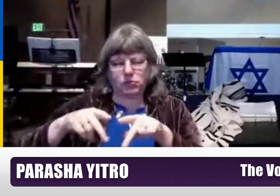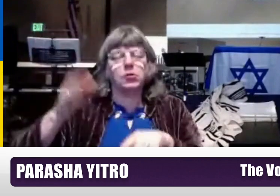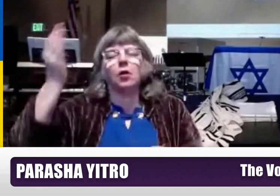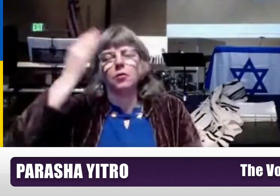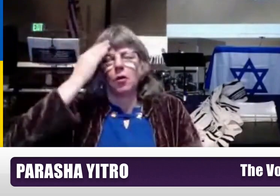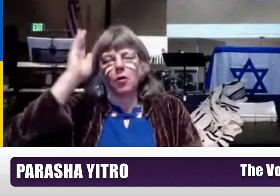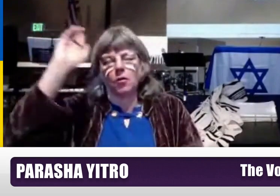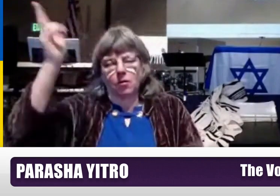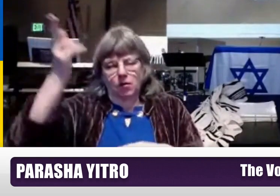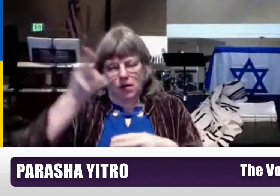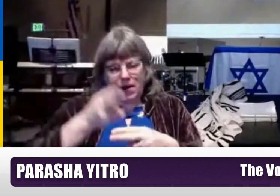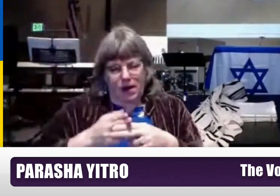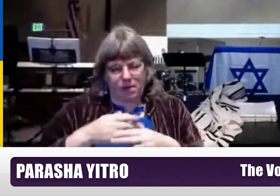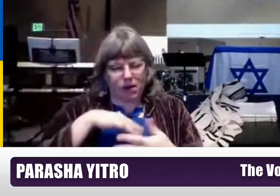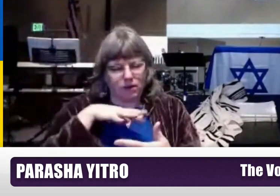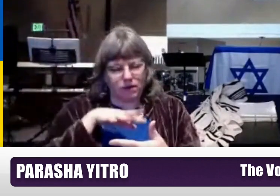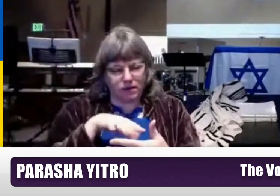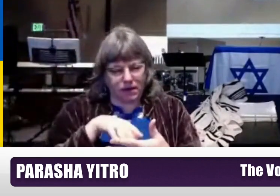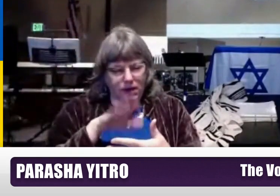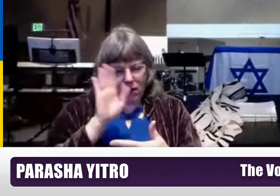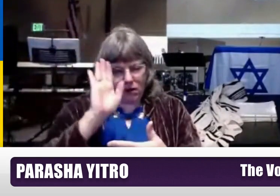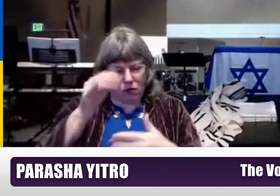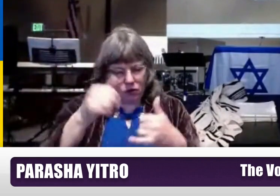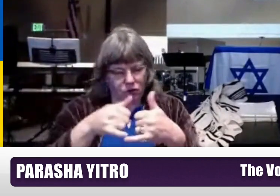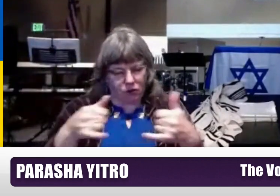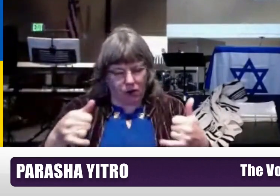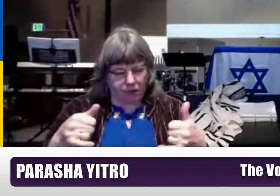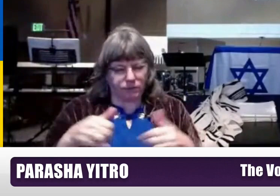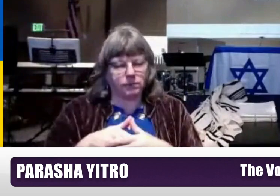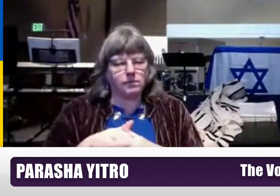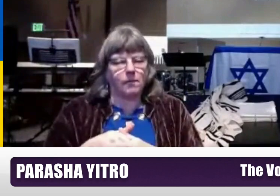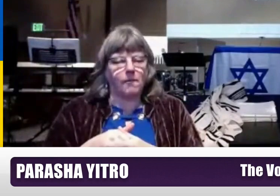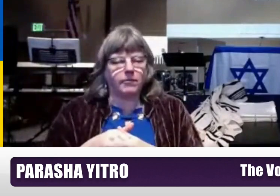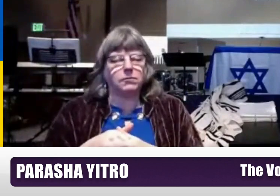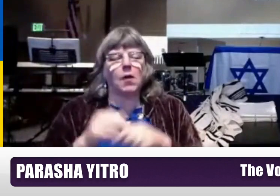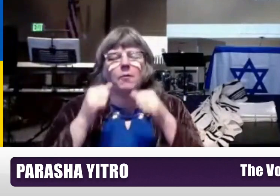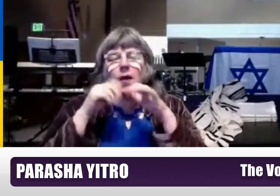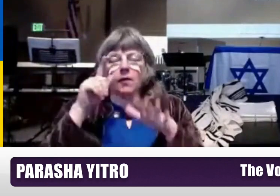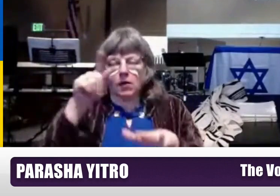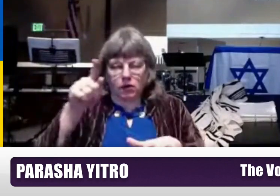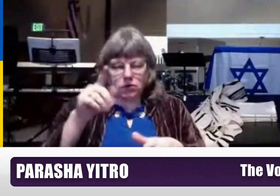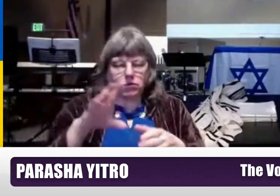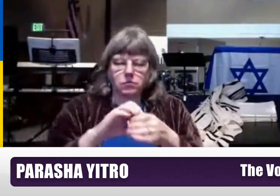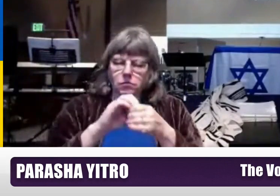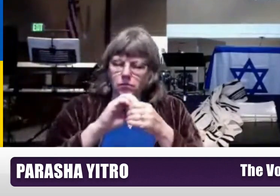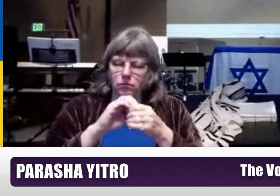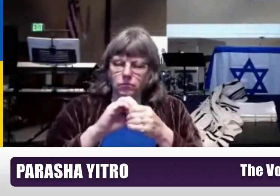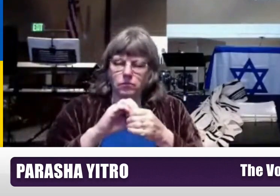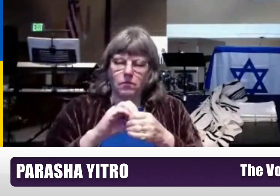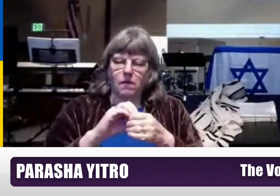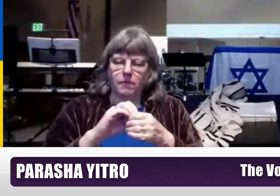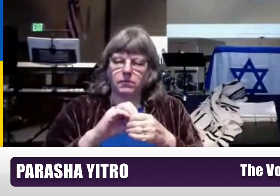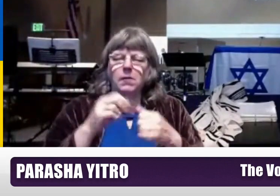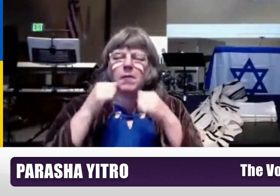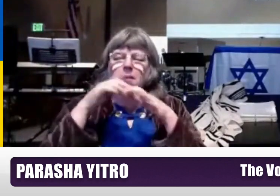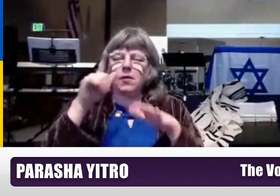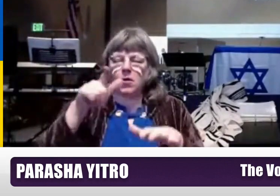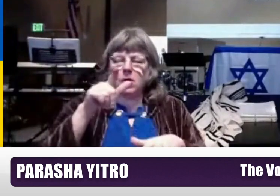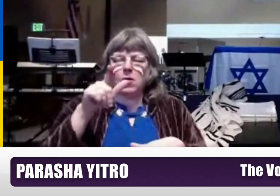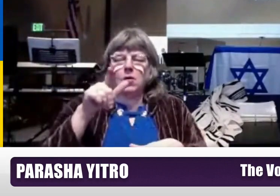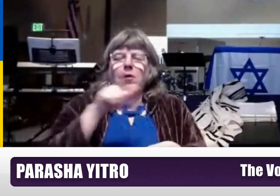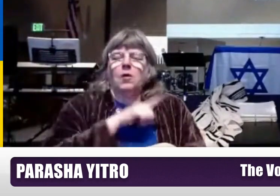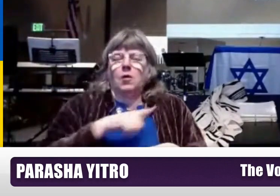know your name and study your Torah for its own sake. Blessed are you, O Lord, who teaches Torah to